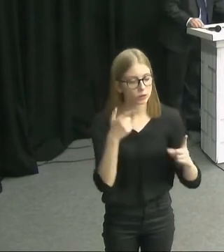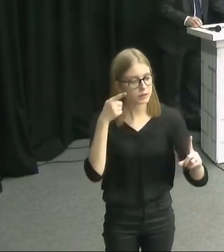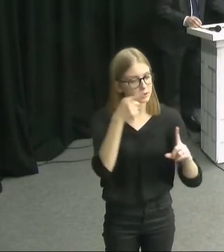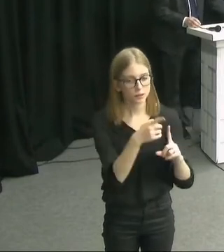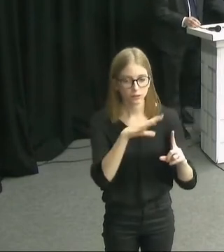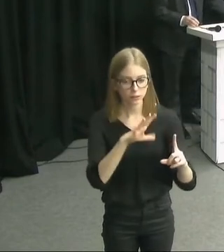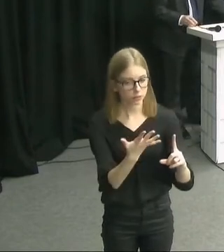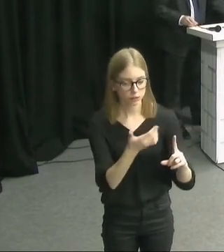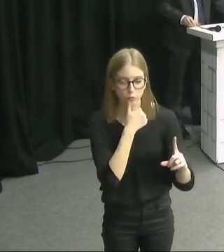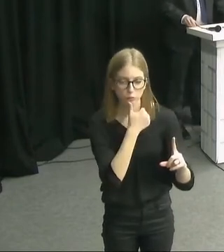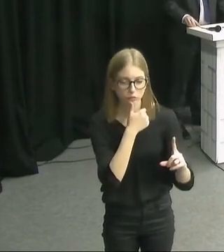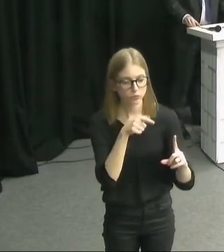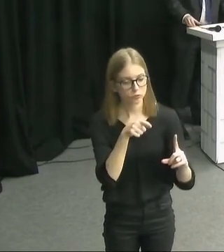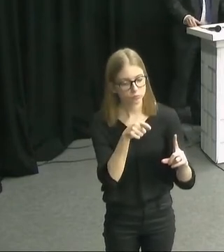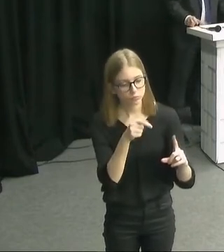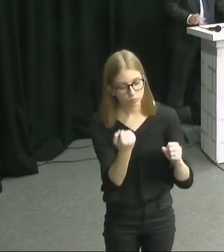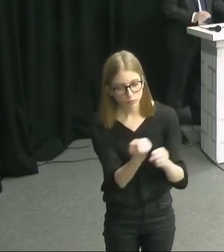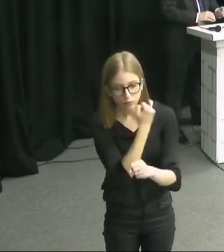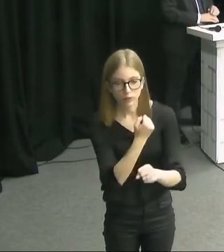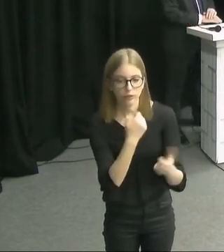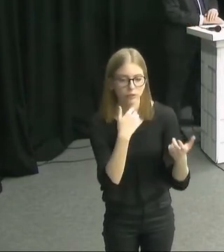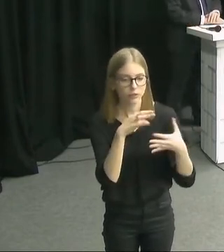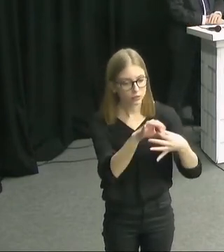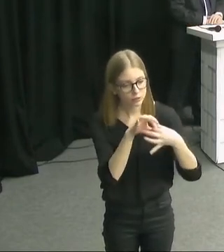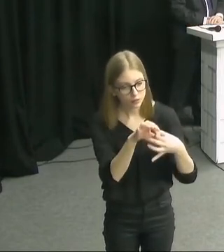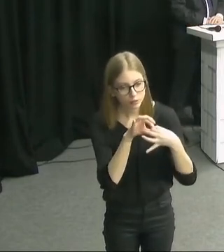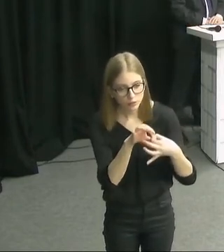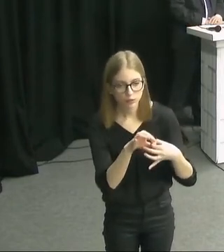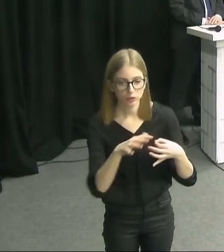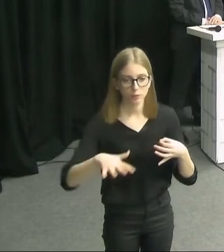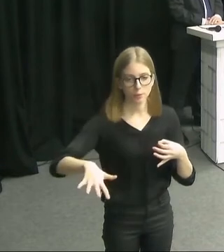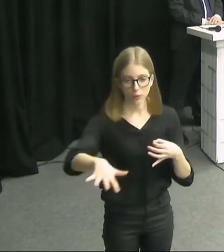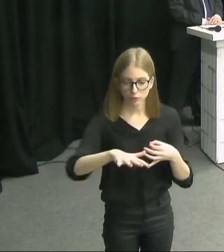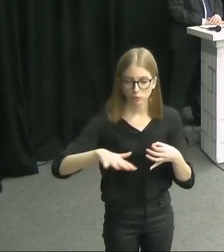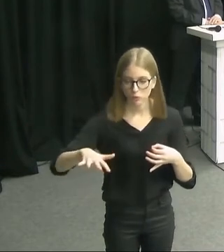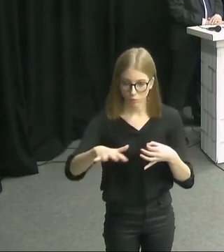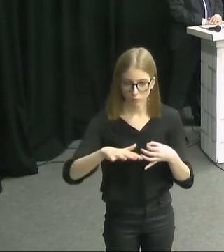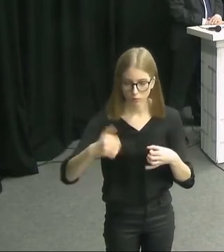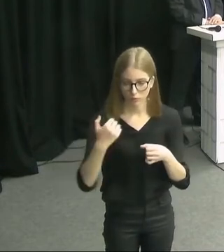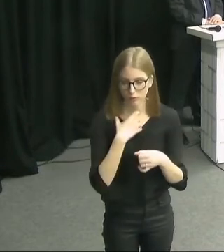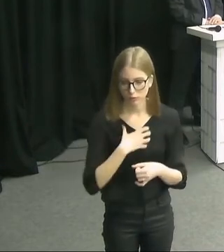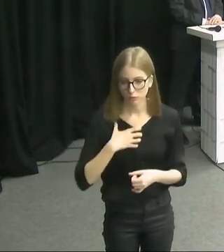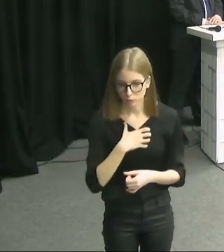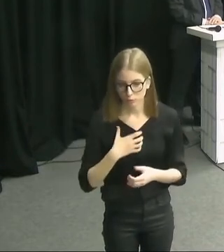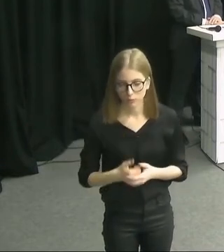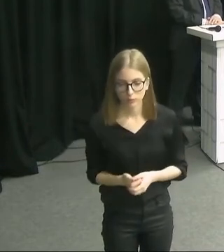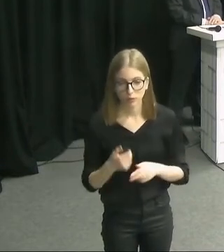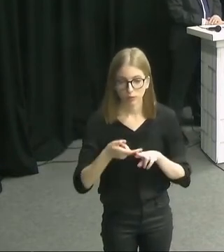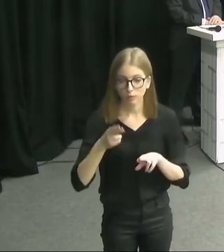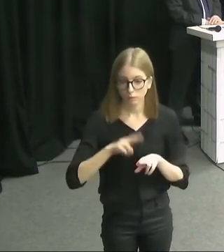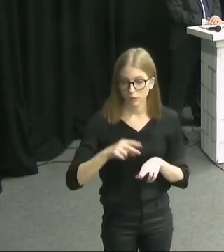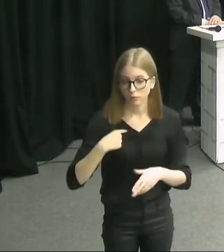university. And we can expect many different things. We can expect lobbyism, we can expect